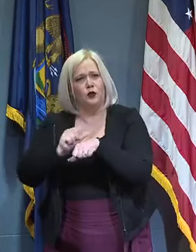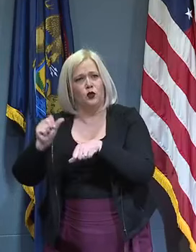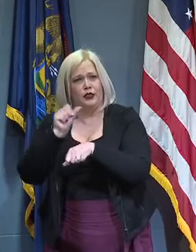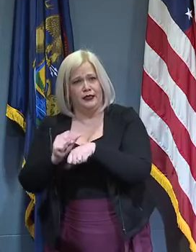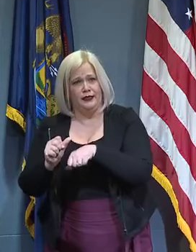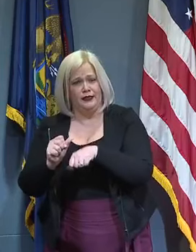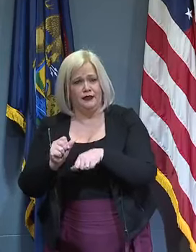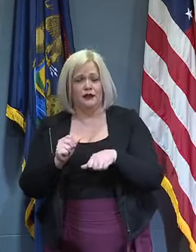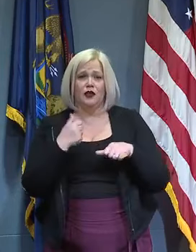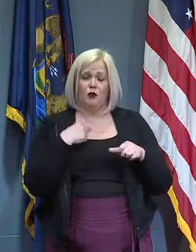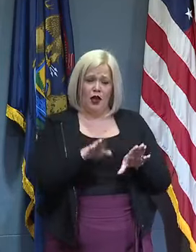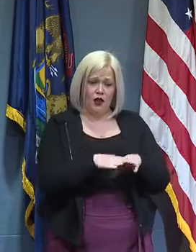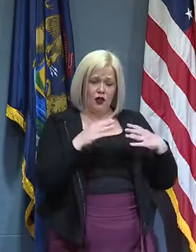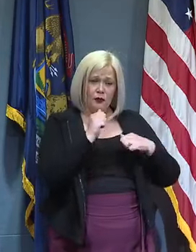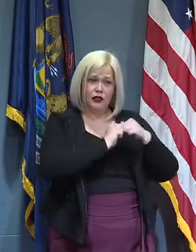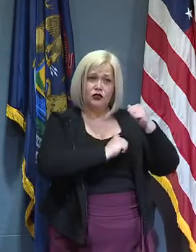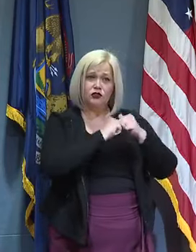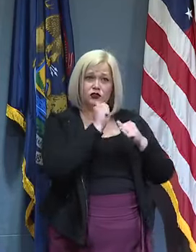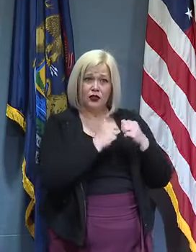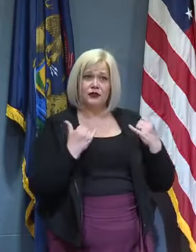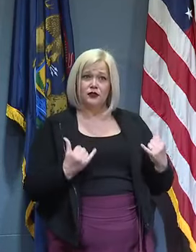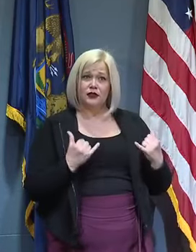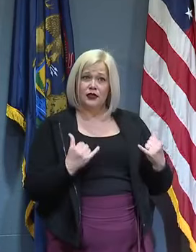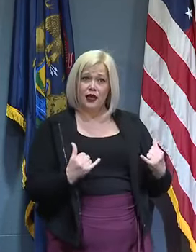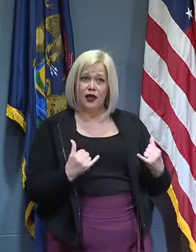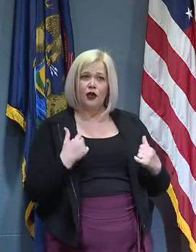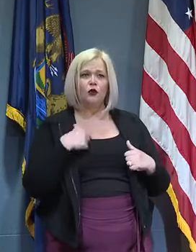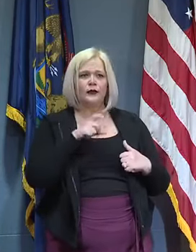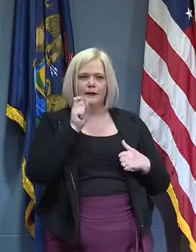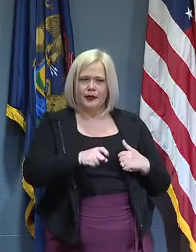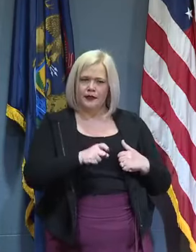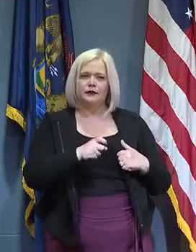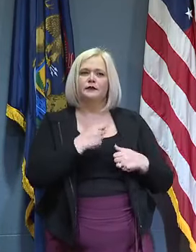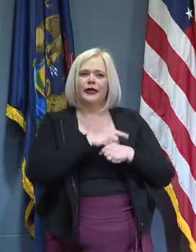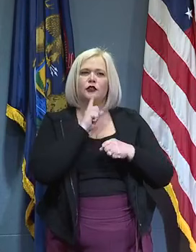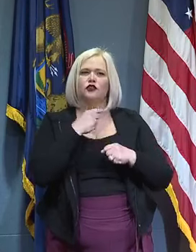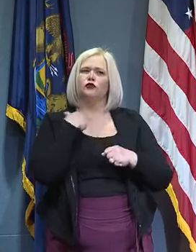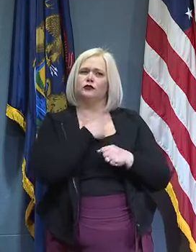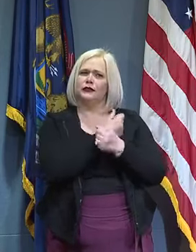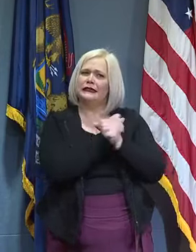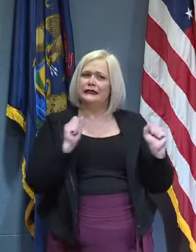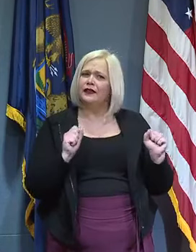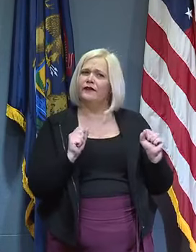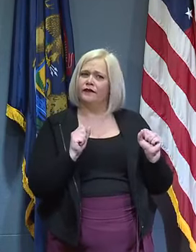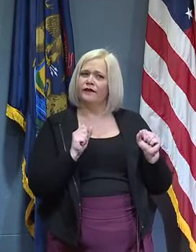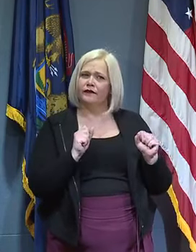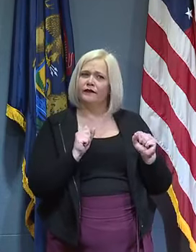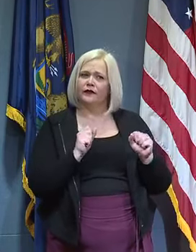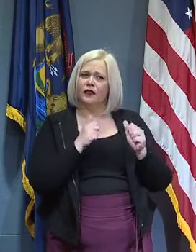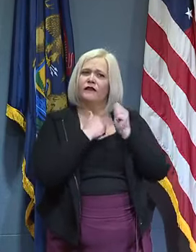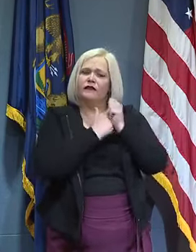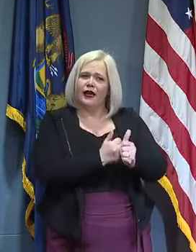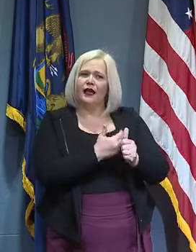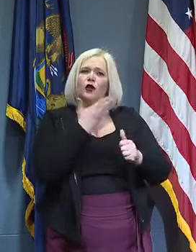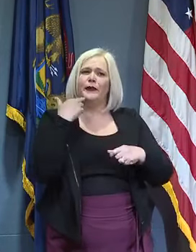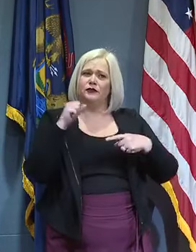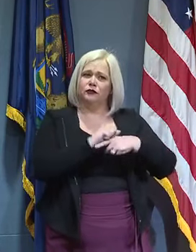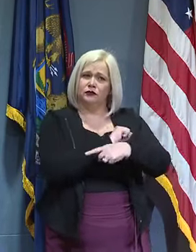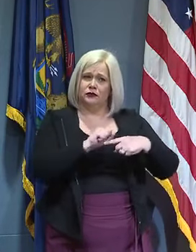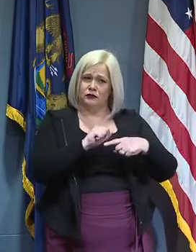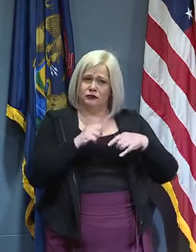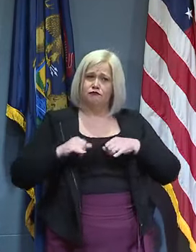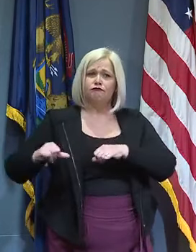to embrace the responsibility that we have to adopt these best practices, ensuring the safety of ourselves and those around